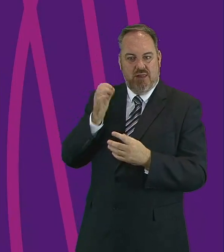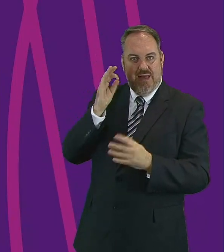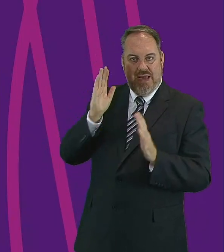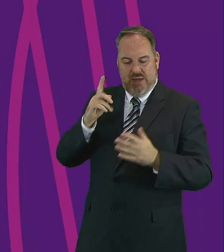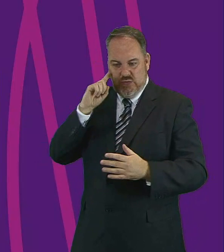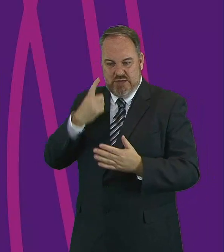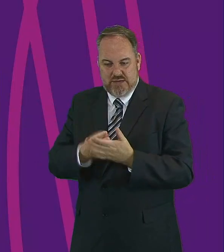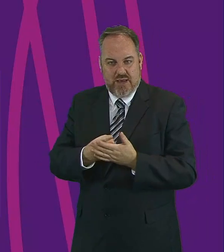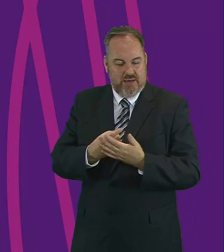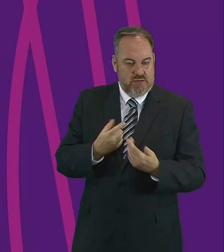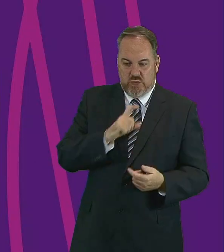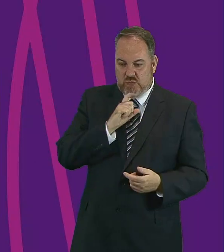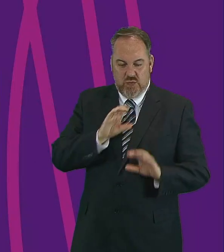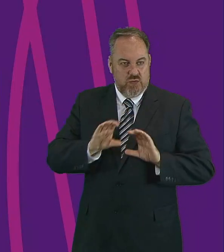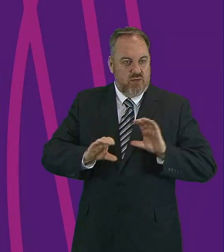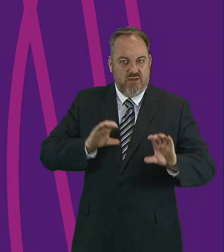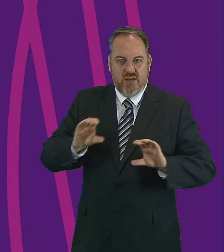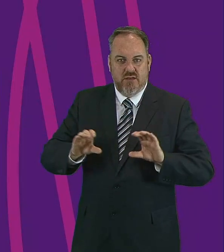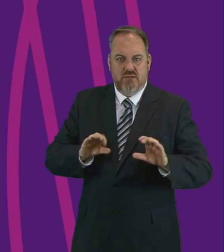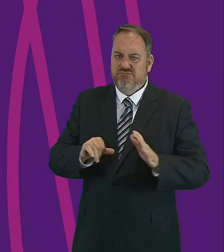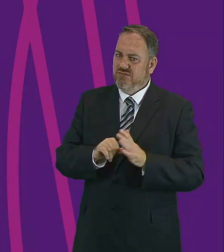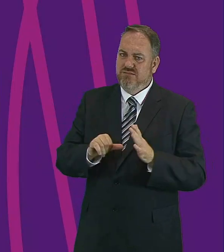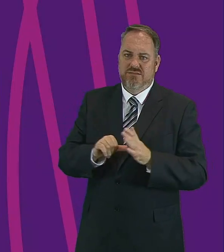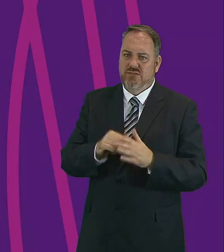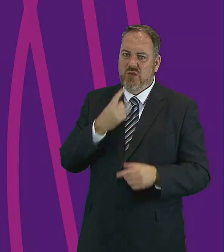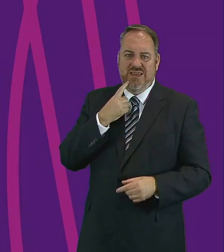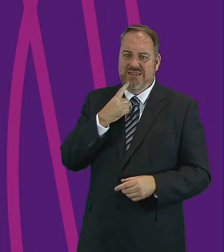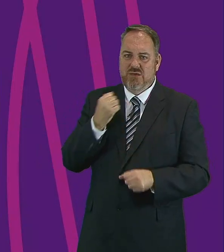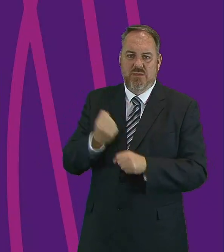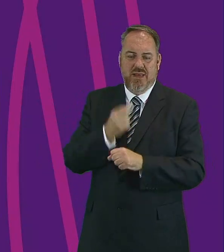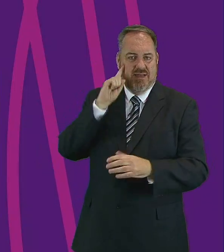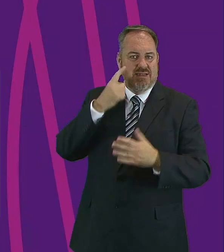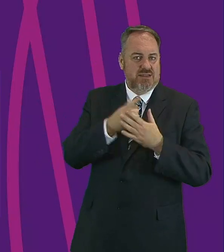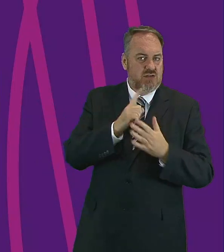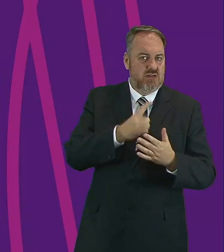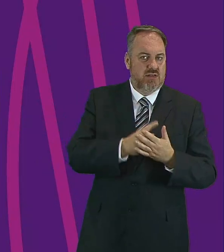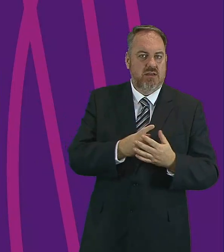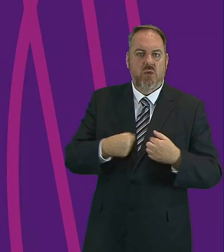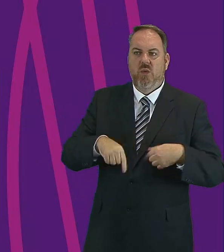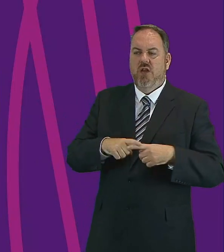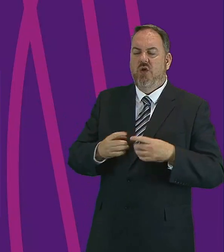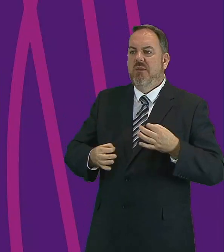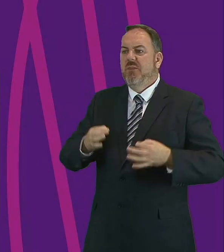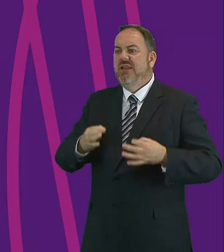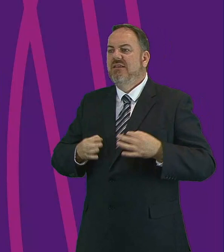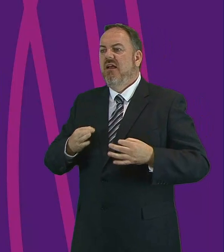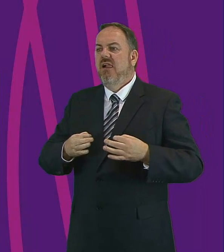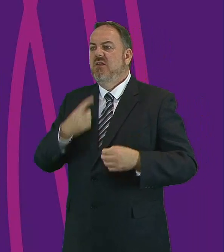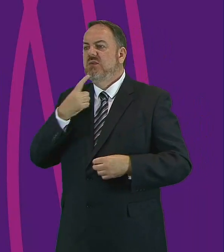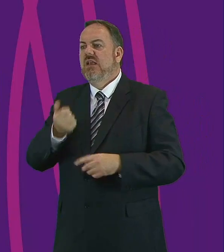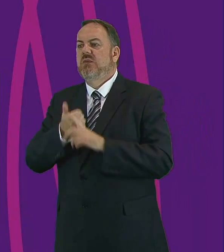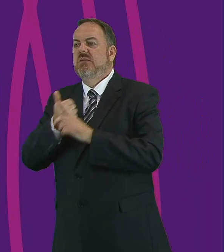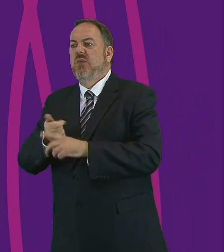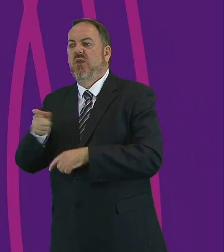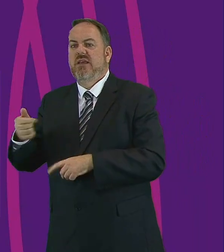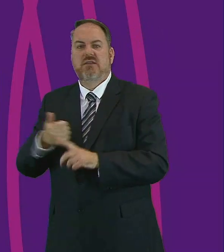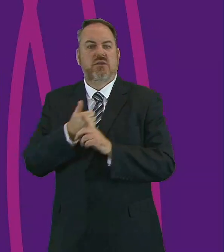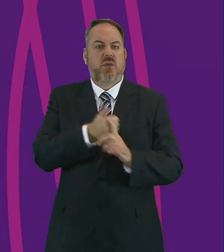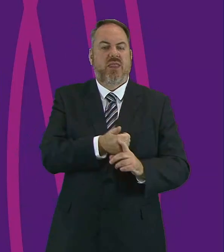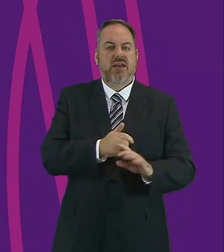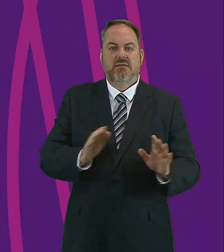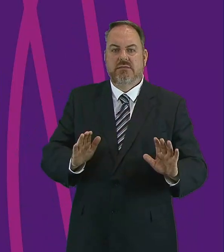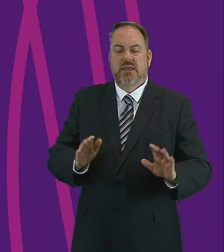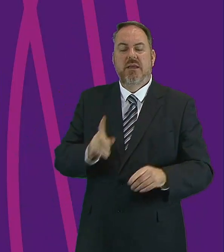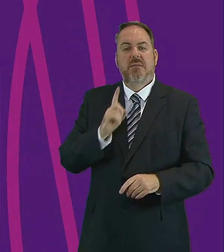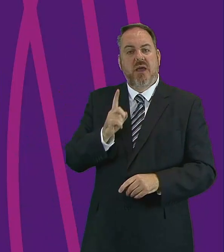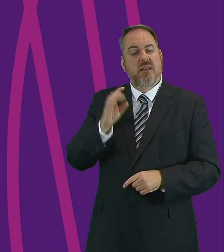of proposals have been put forward that, as I understand it, don't go for political consideration by the Council until tomorrow. The Council,